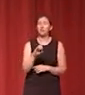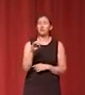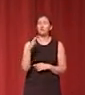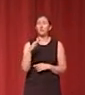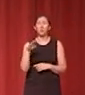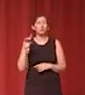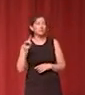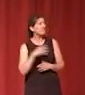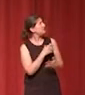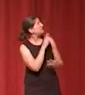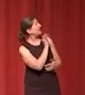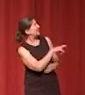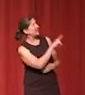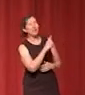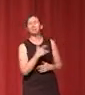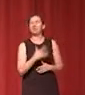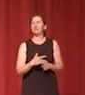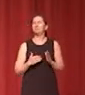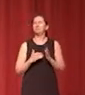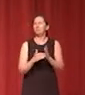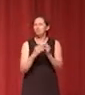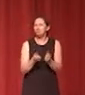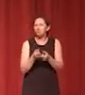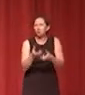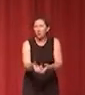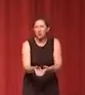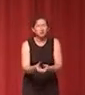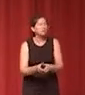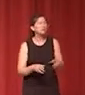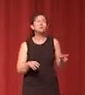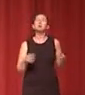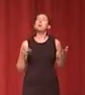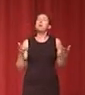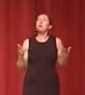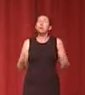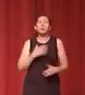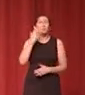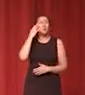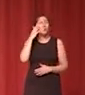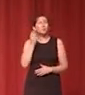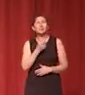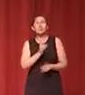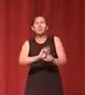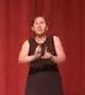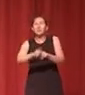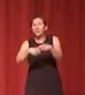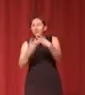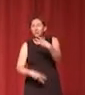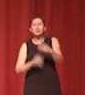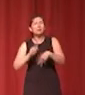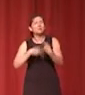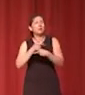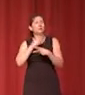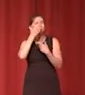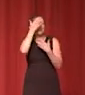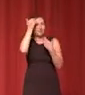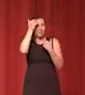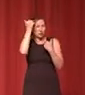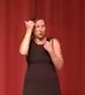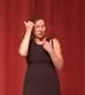Dr. Johnson mentioned too, there's a lot of other types of dementias, and commonly they'll occur with Alzheimer's brain